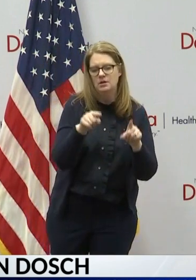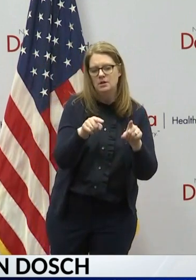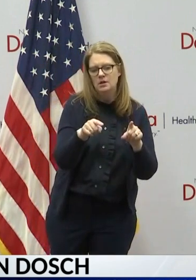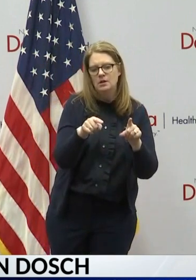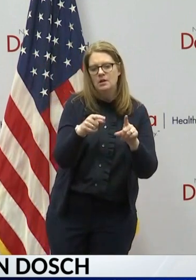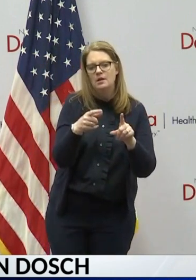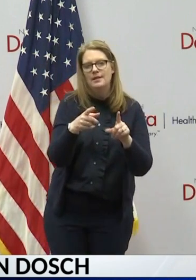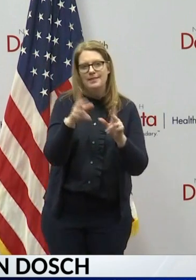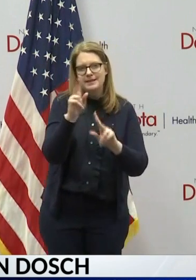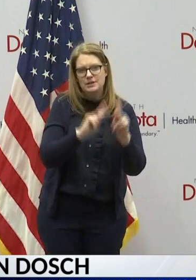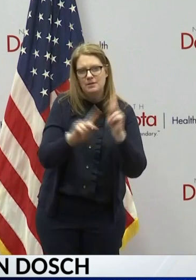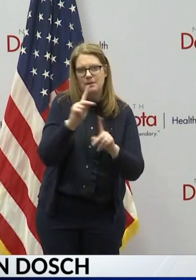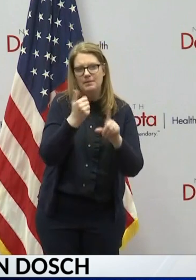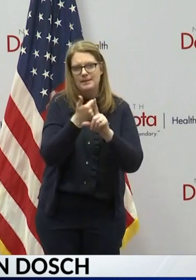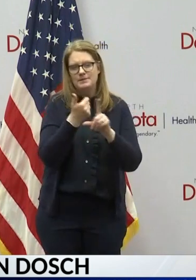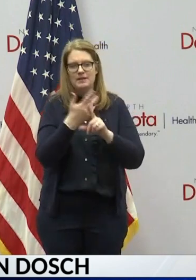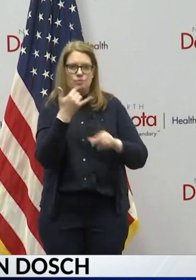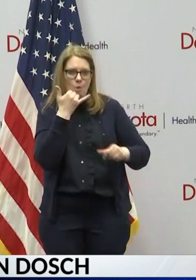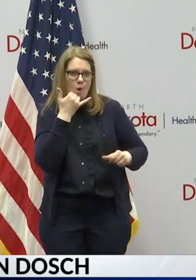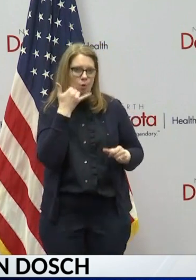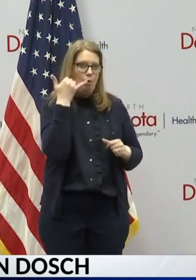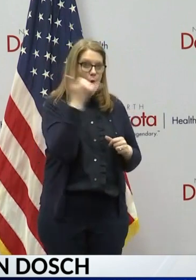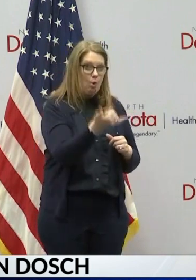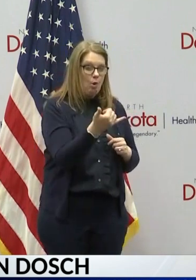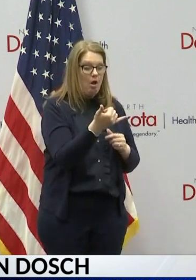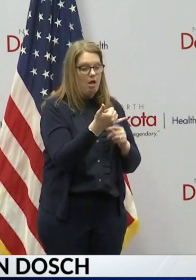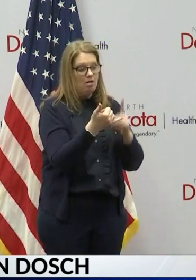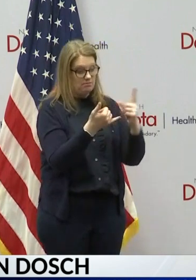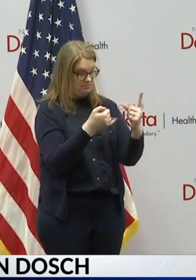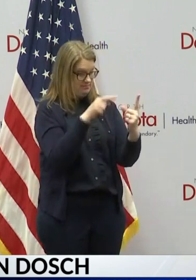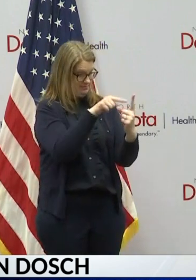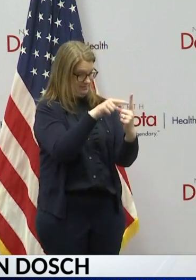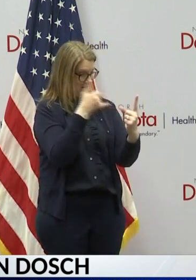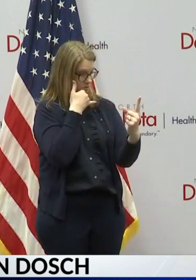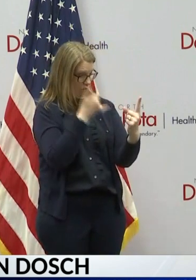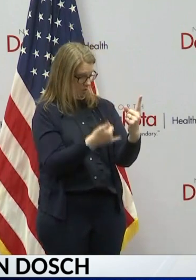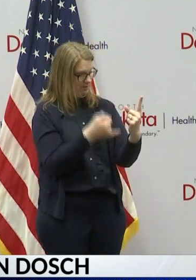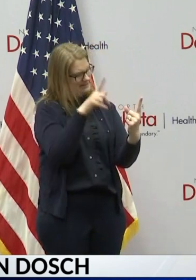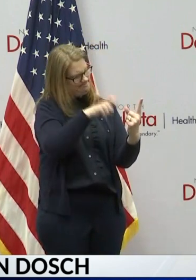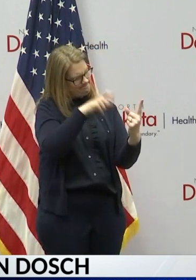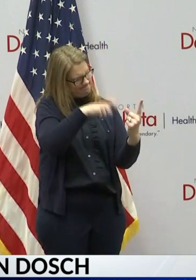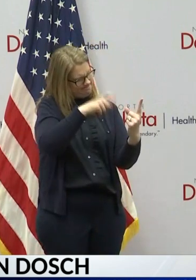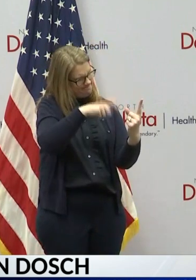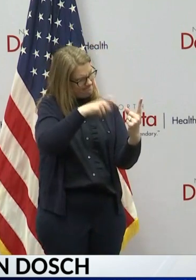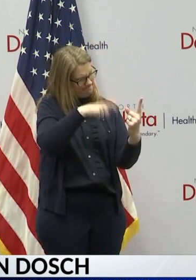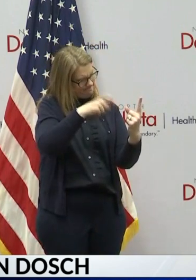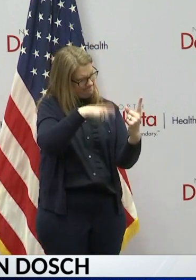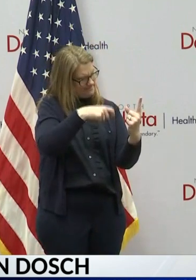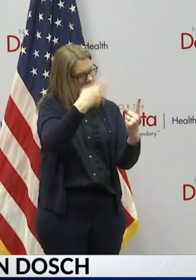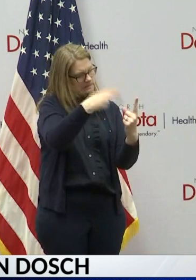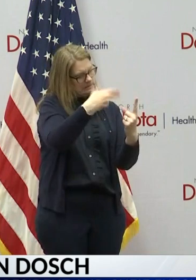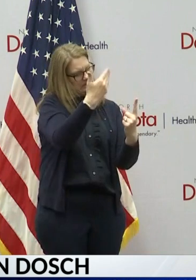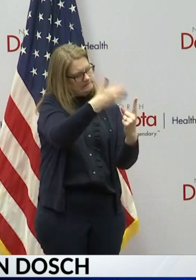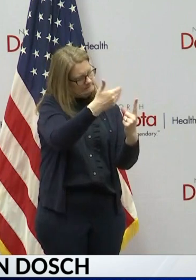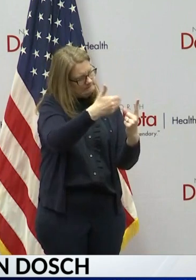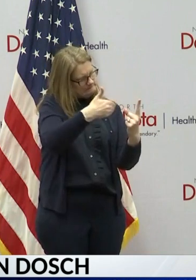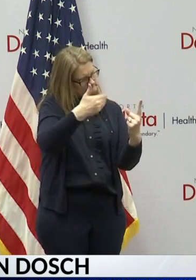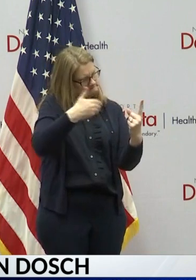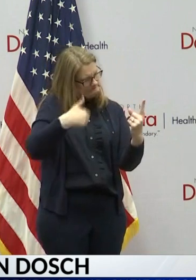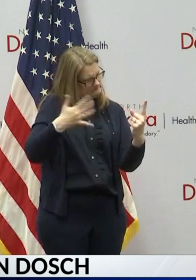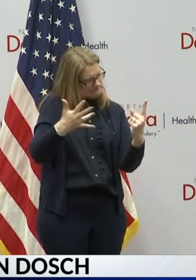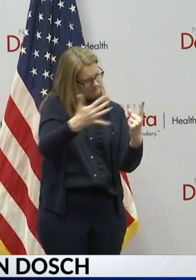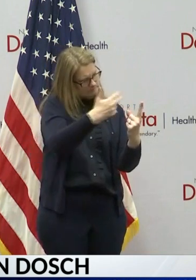calls to these individuals that are working through COVID. personal calls, gathering